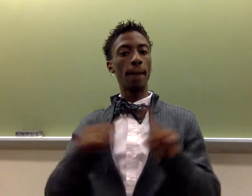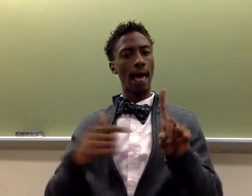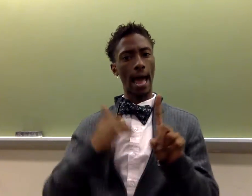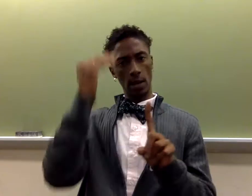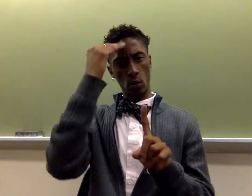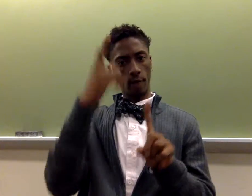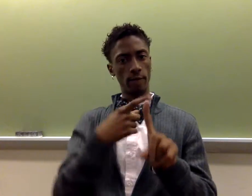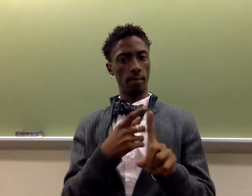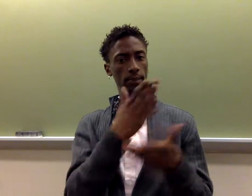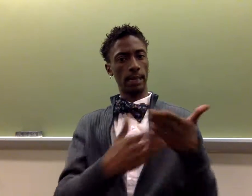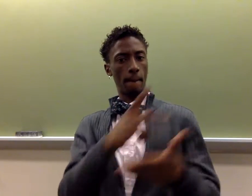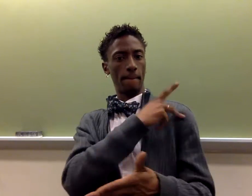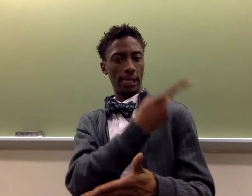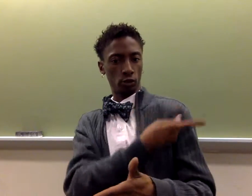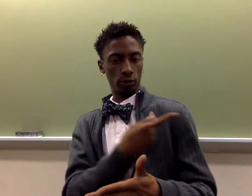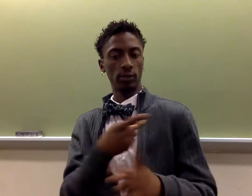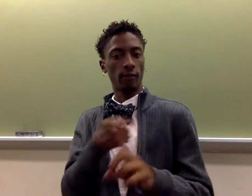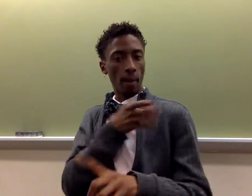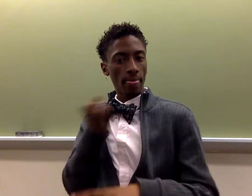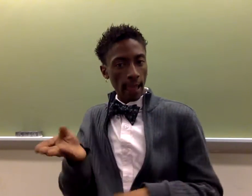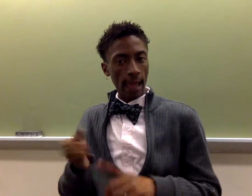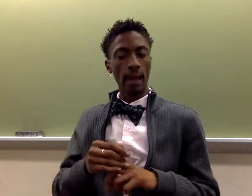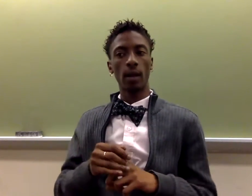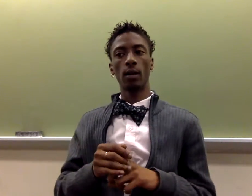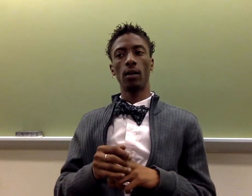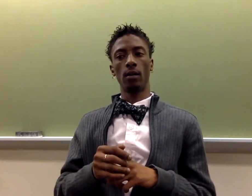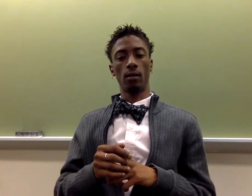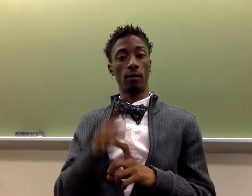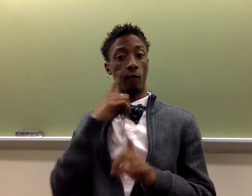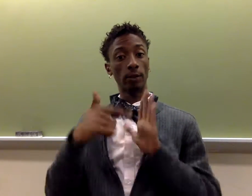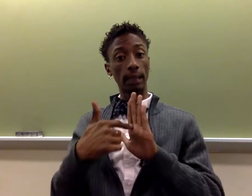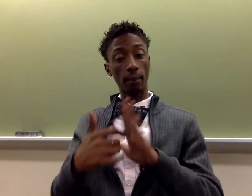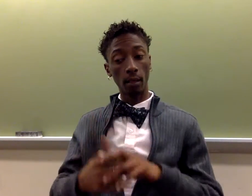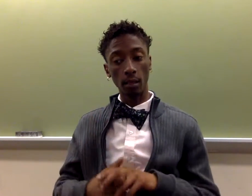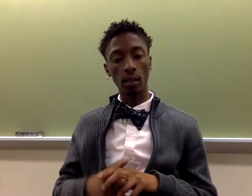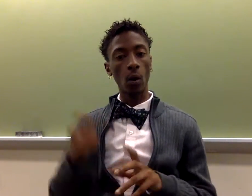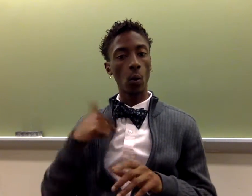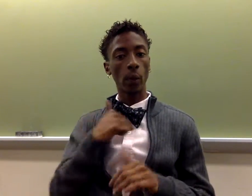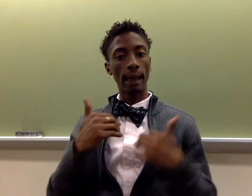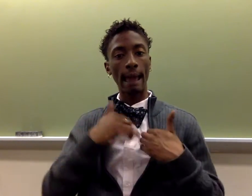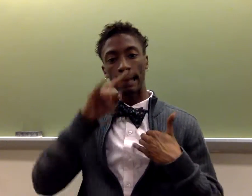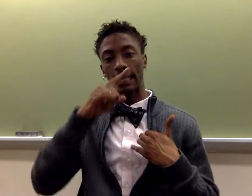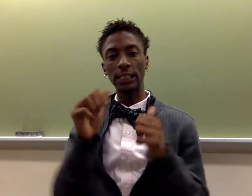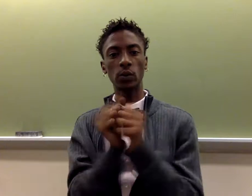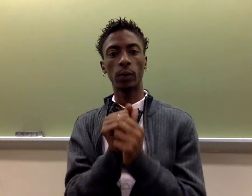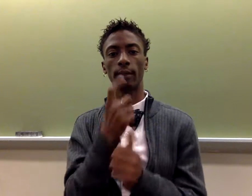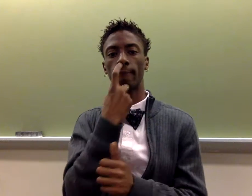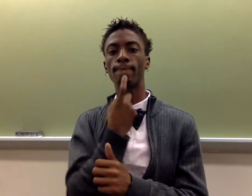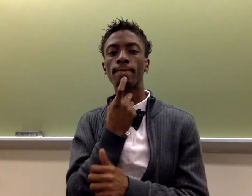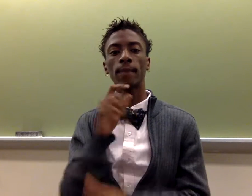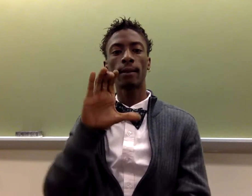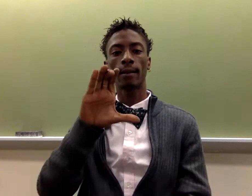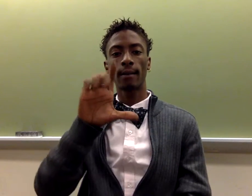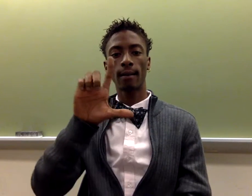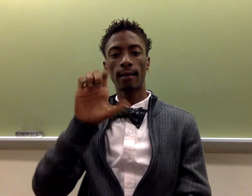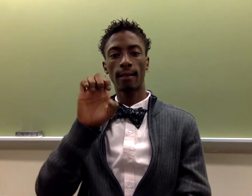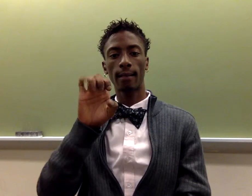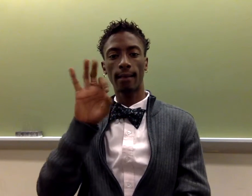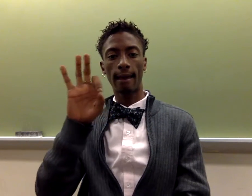that I had there that, as an example, we had kids with cleft palates in one square block. I'm